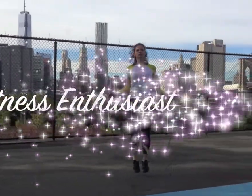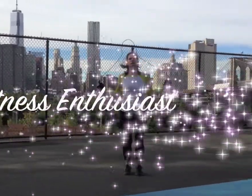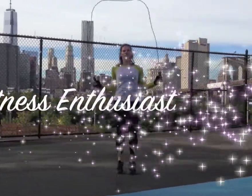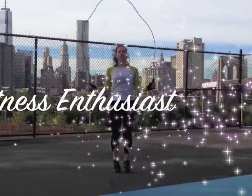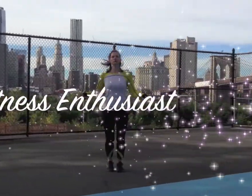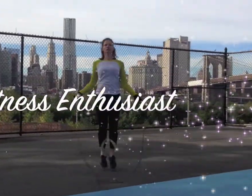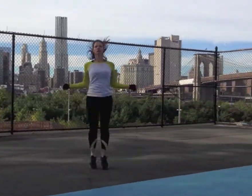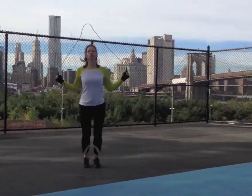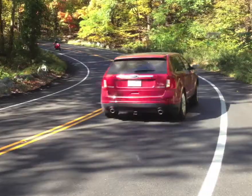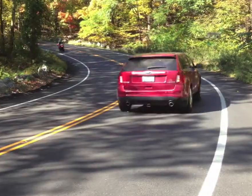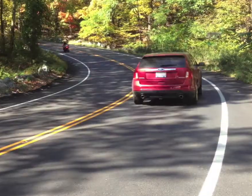fitness,